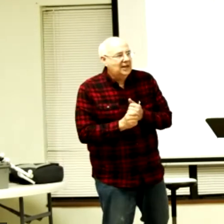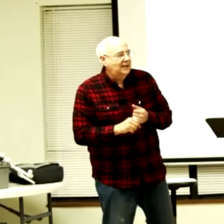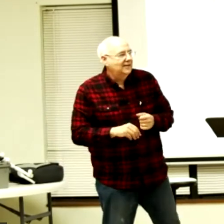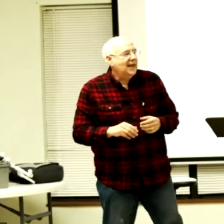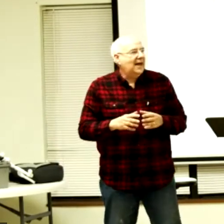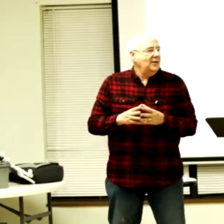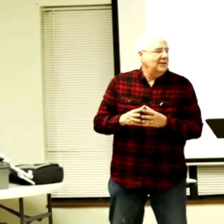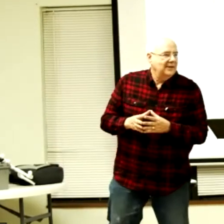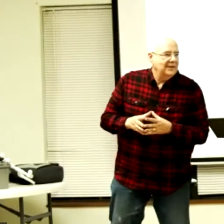good. Now,